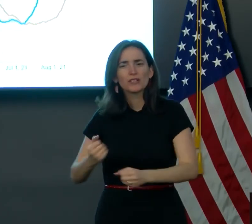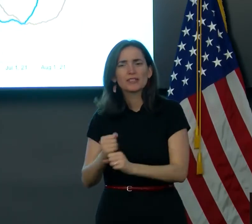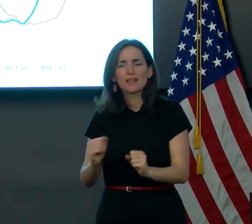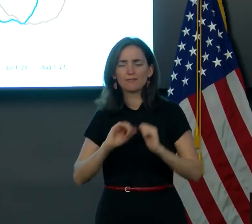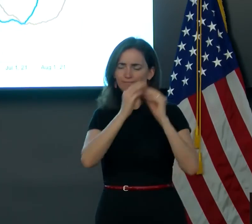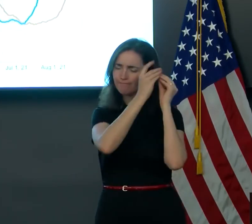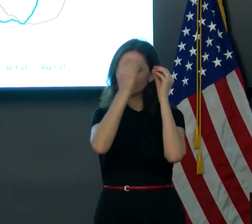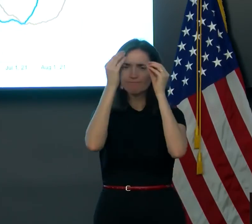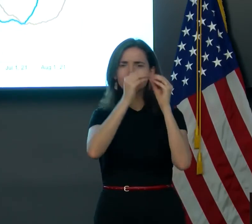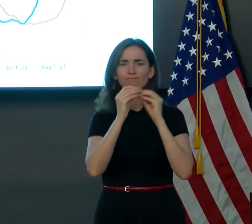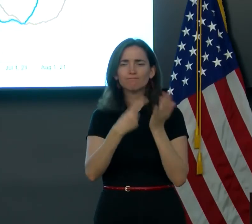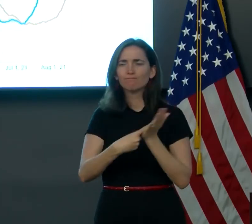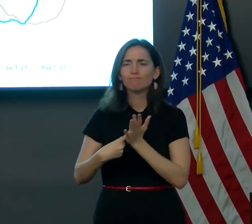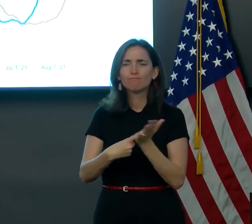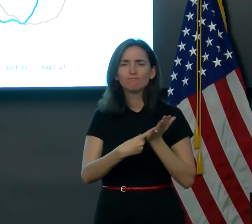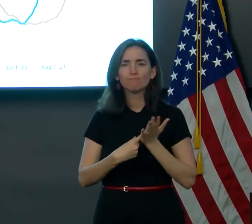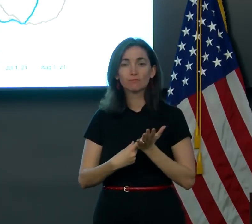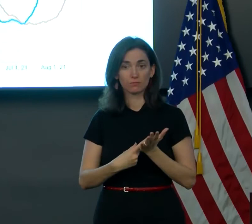safe?